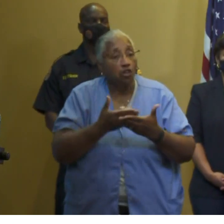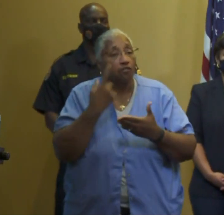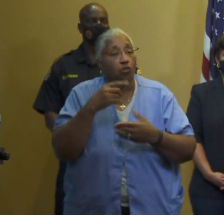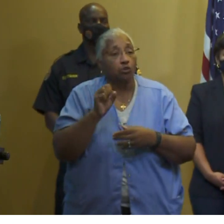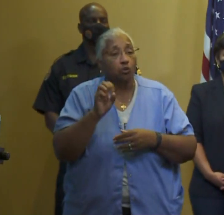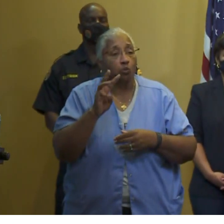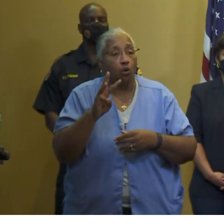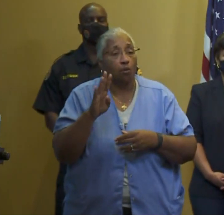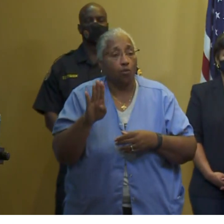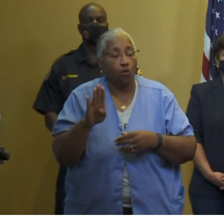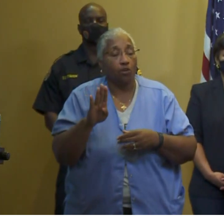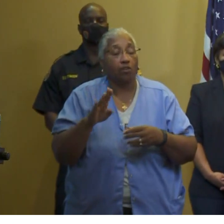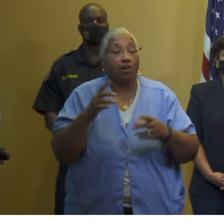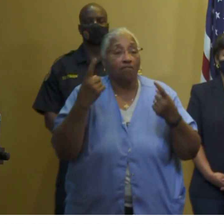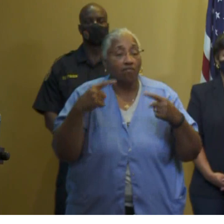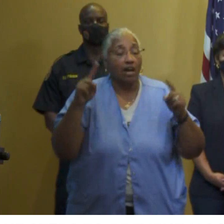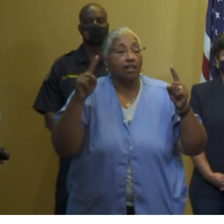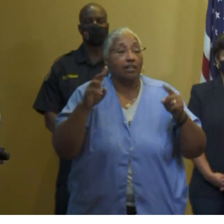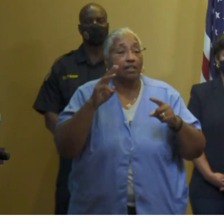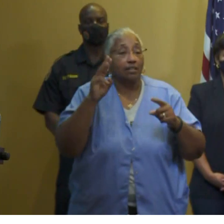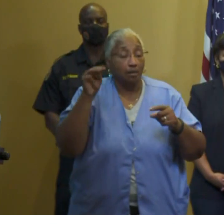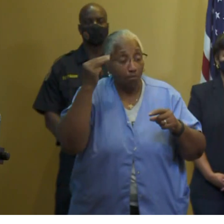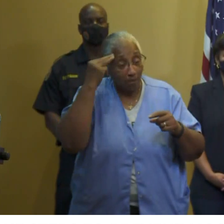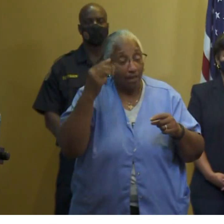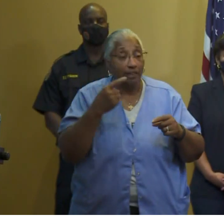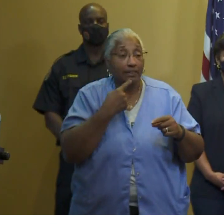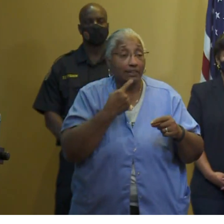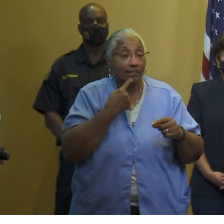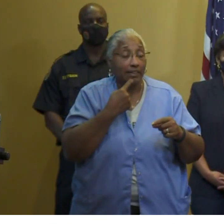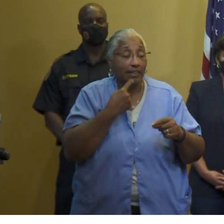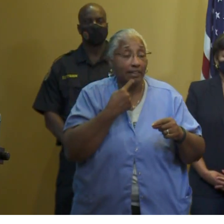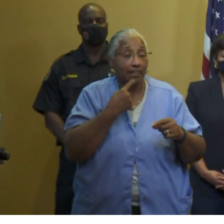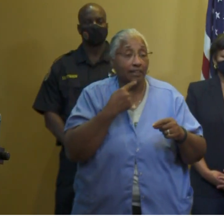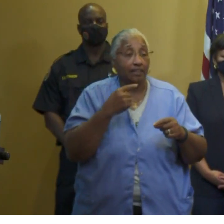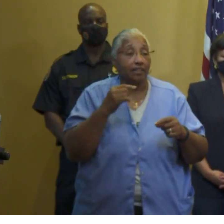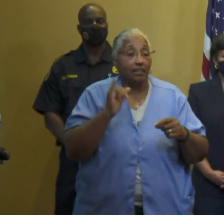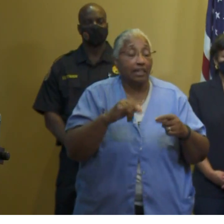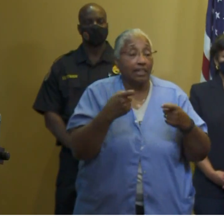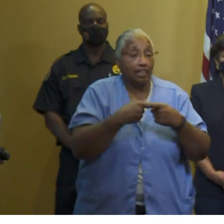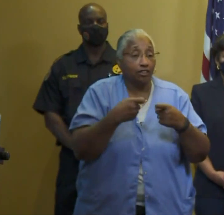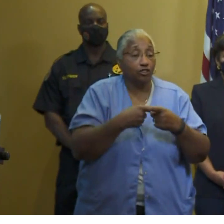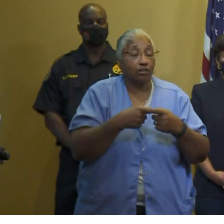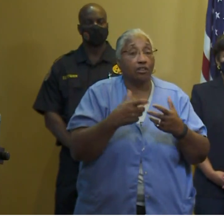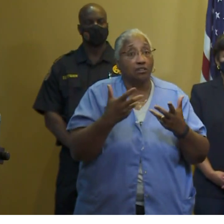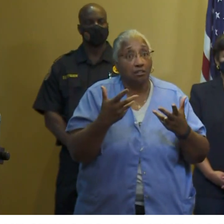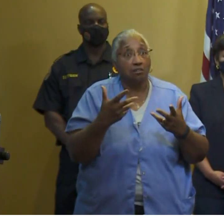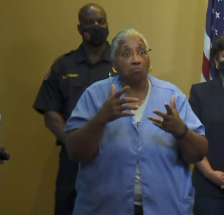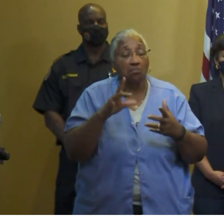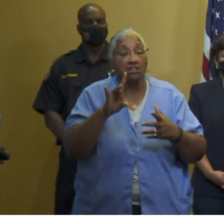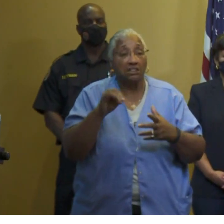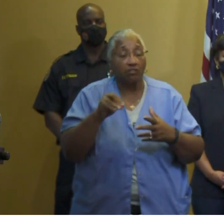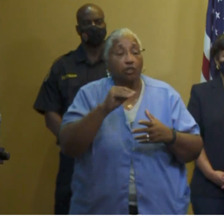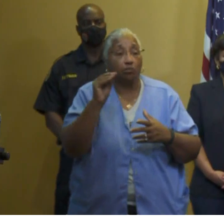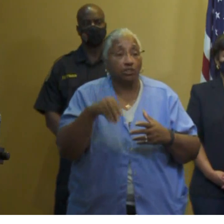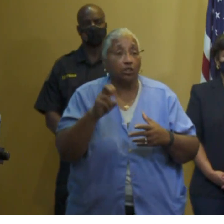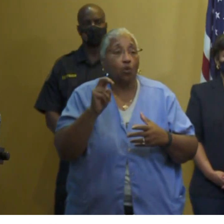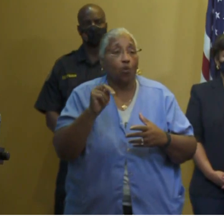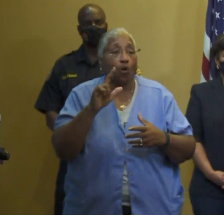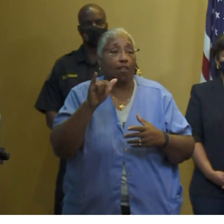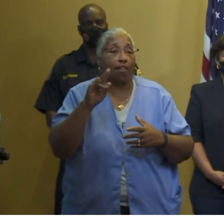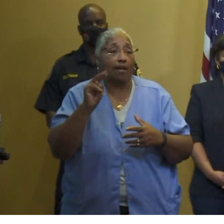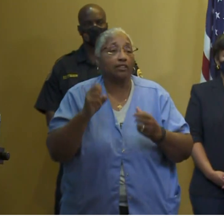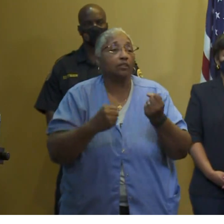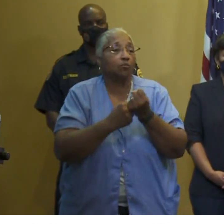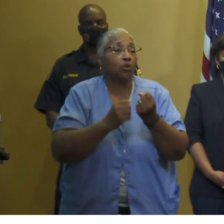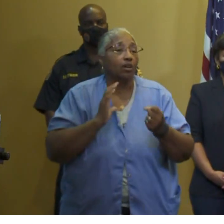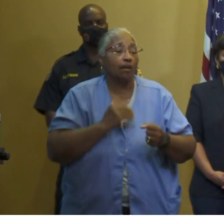Finally, the mayor covered Entergy again. By the end of the day, they're tracking to be 70% online. They are supporting our cooling centers.